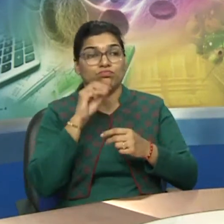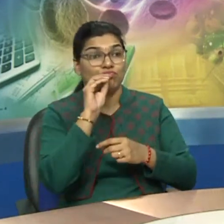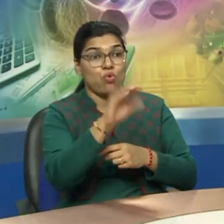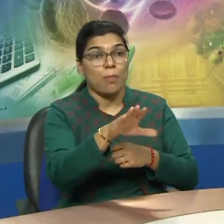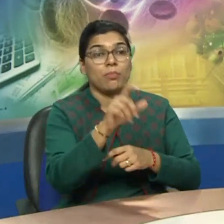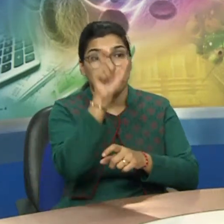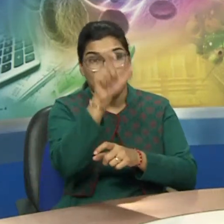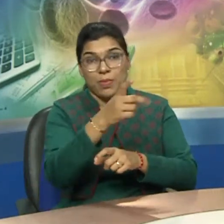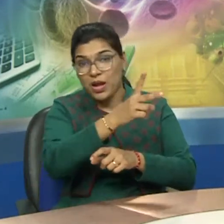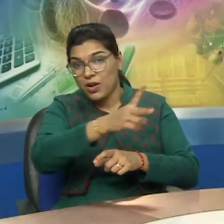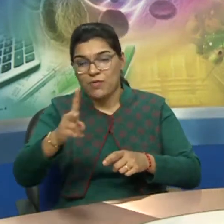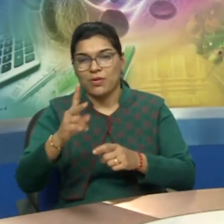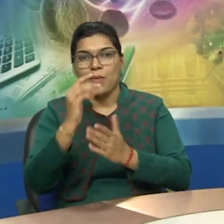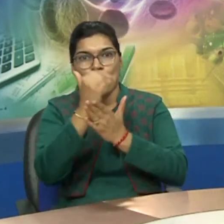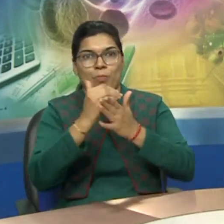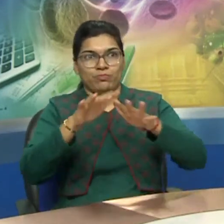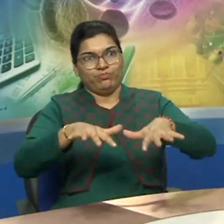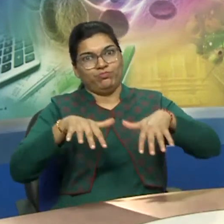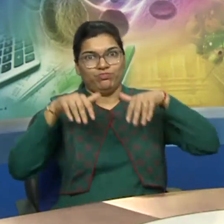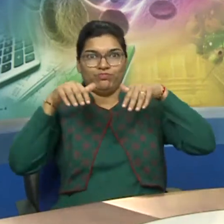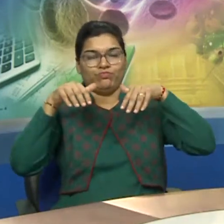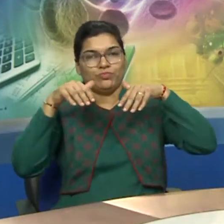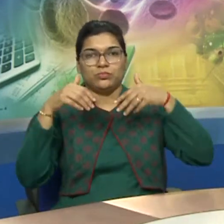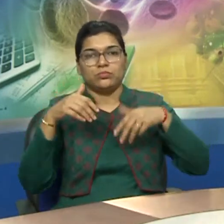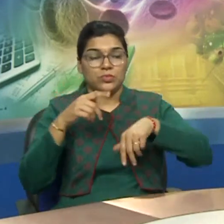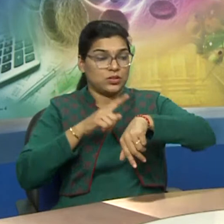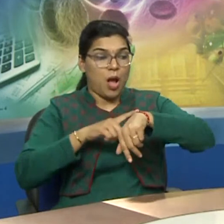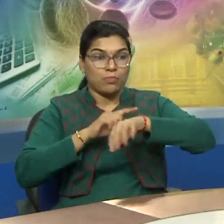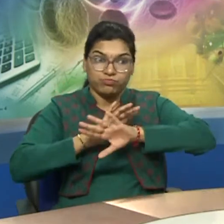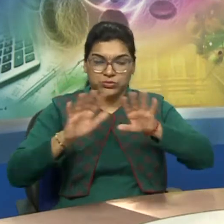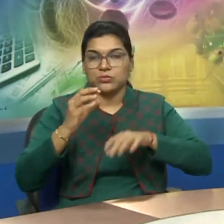people who are going to perform, they are not ready on time,